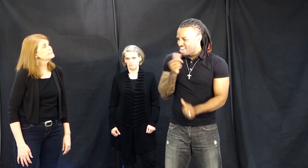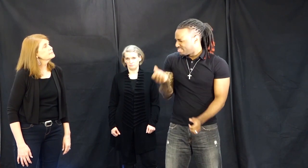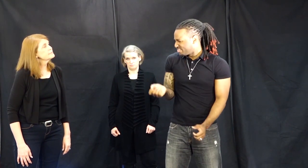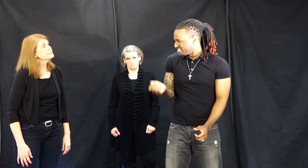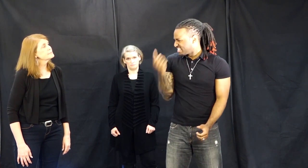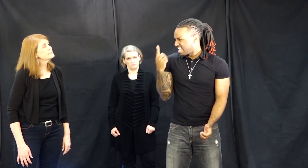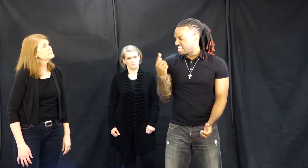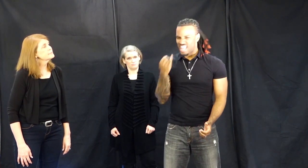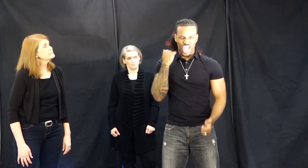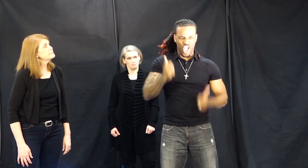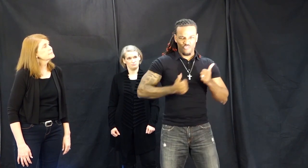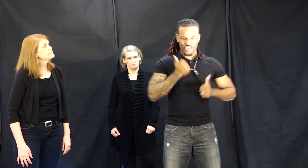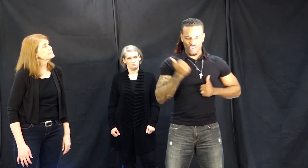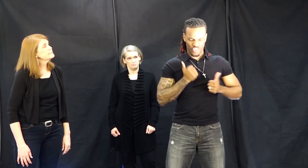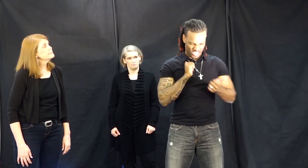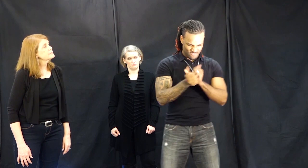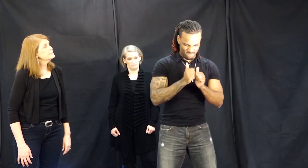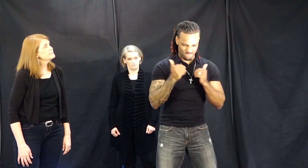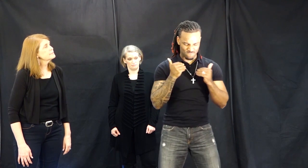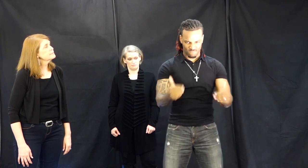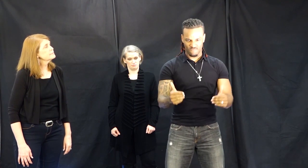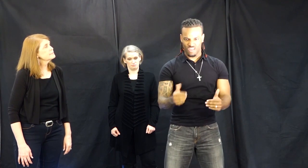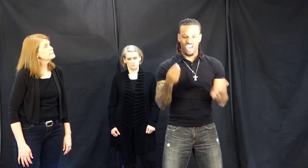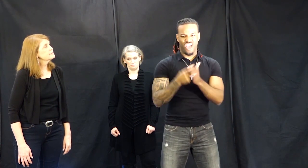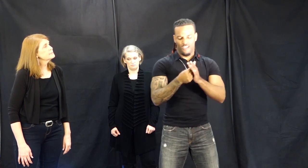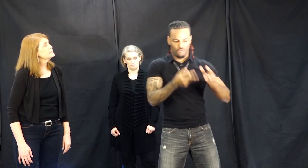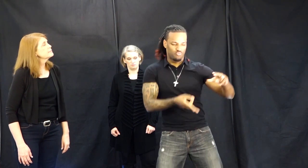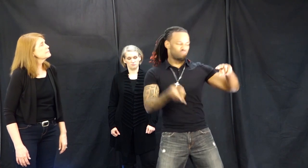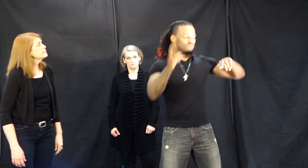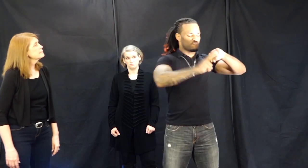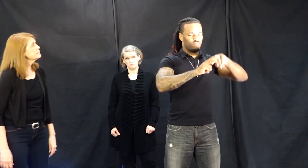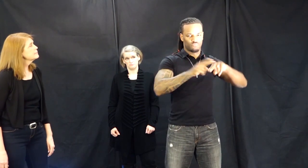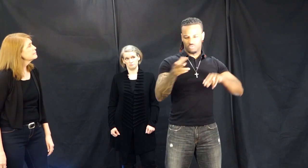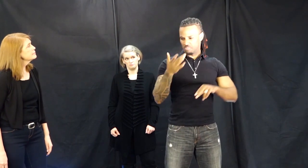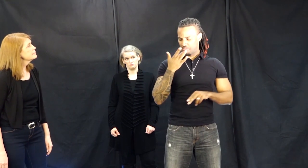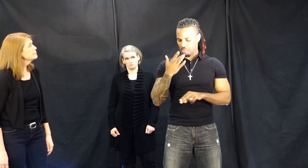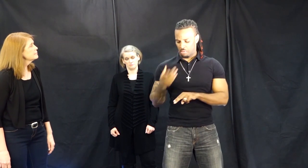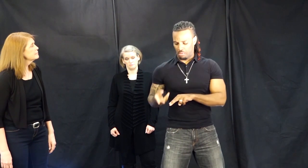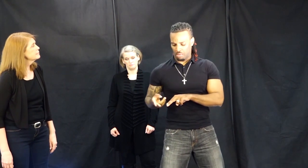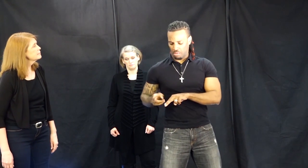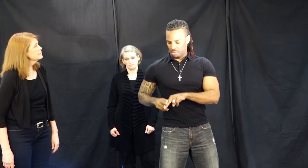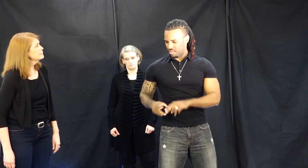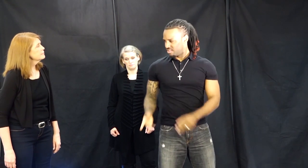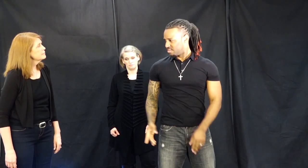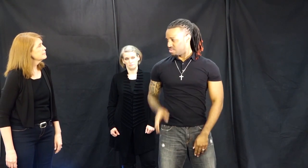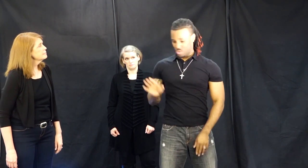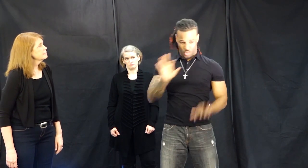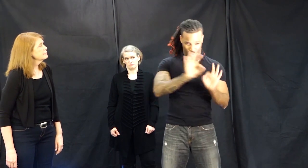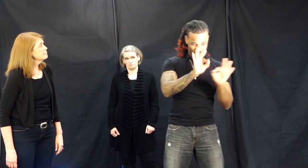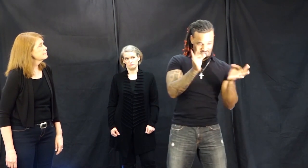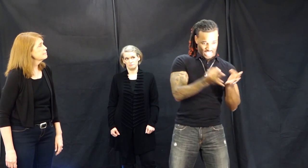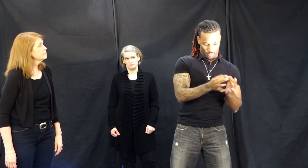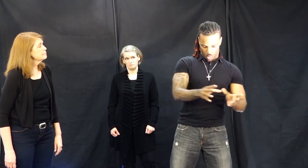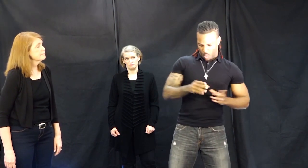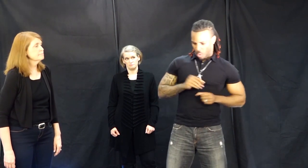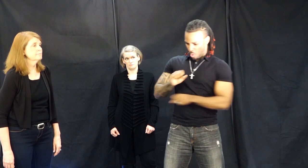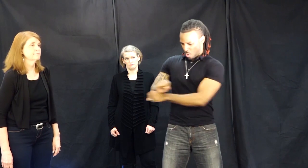how do you not get it? If we're aggressive and competitive, the union gets a boost, you'd rather give it a sedative? A civics lesson from a slaver.